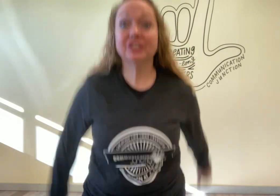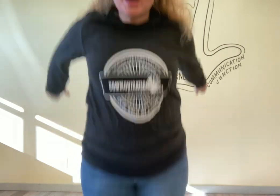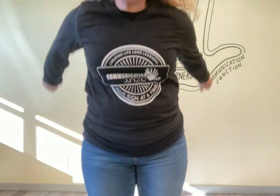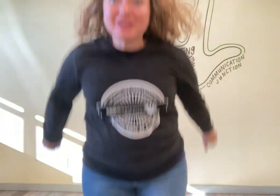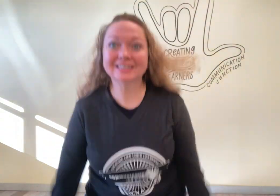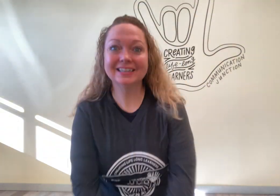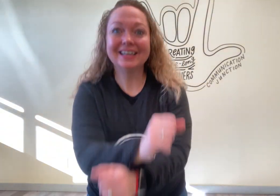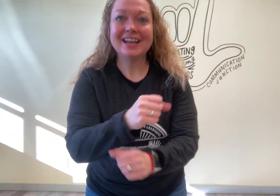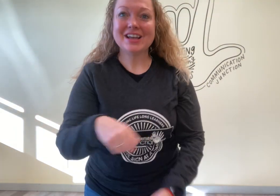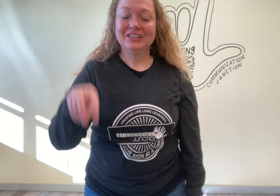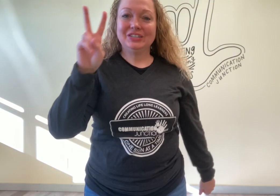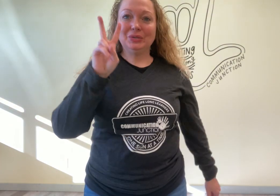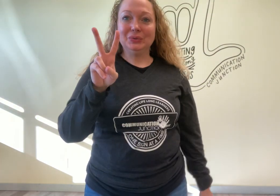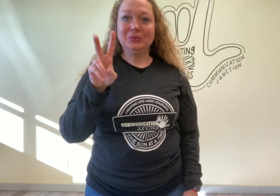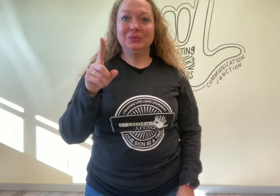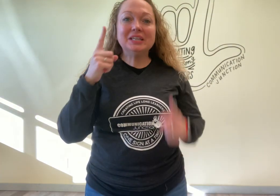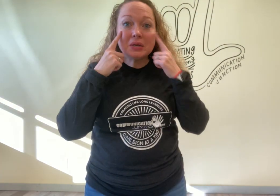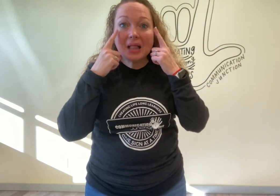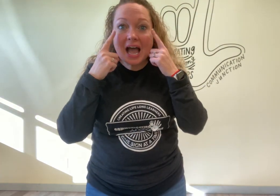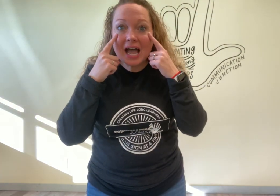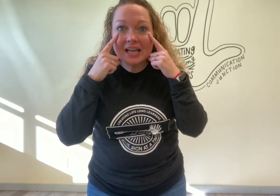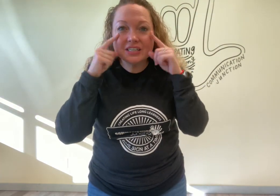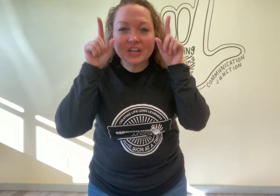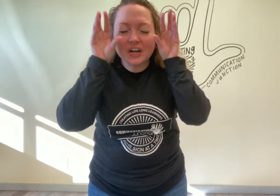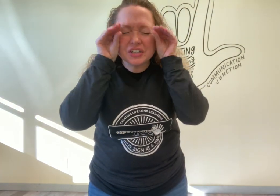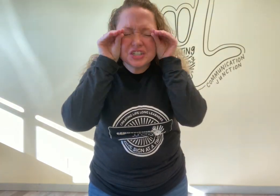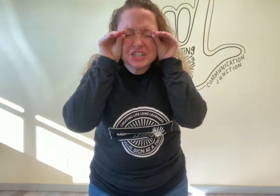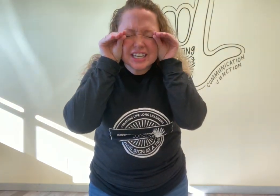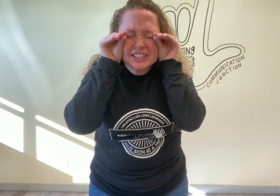jump. 2 little eyes are shut